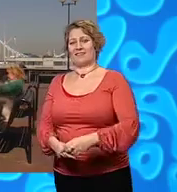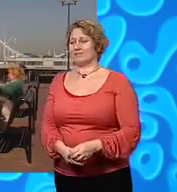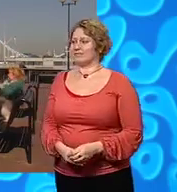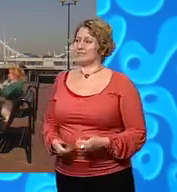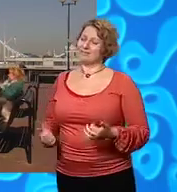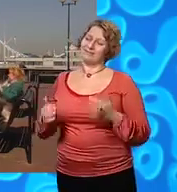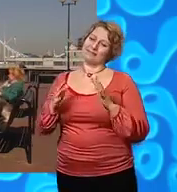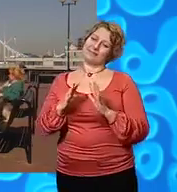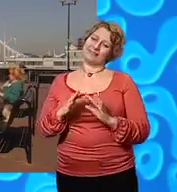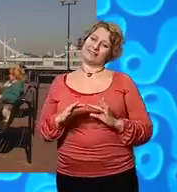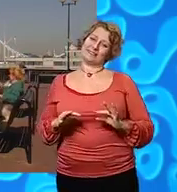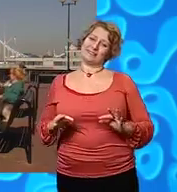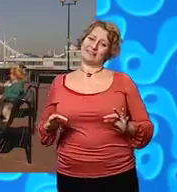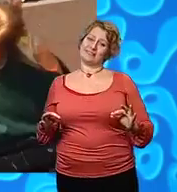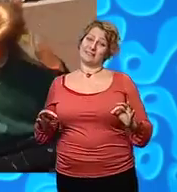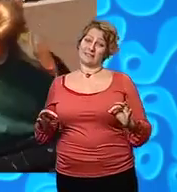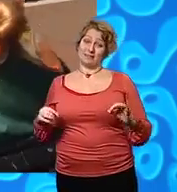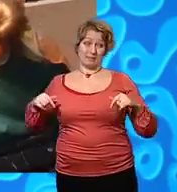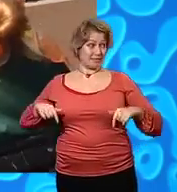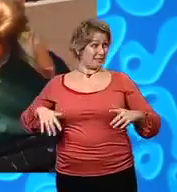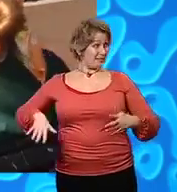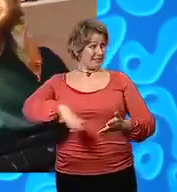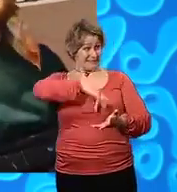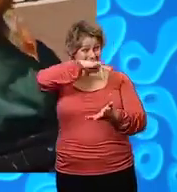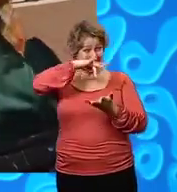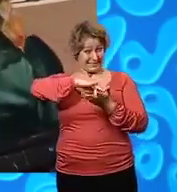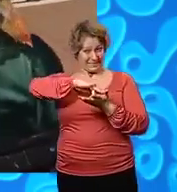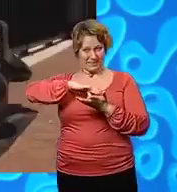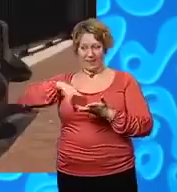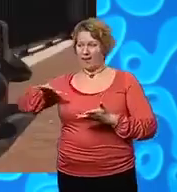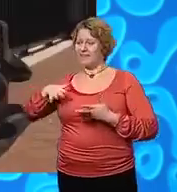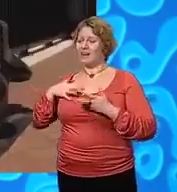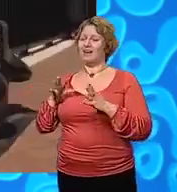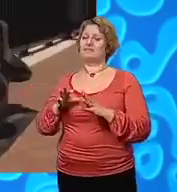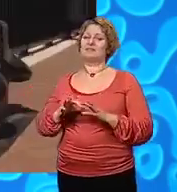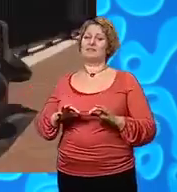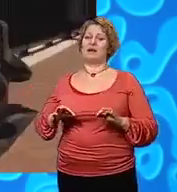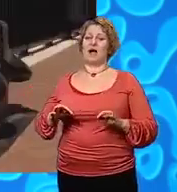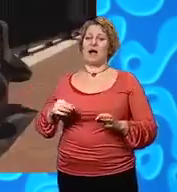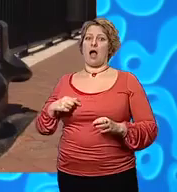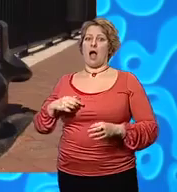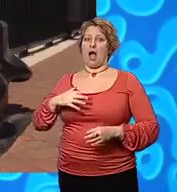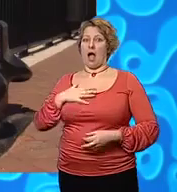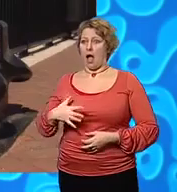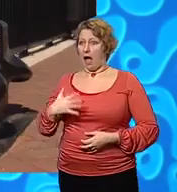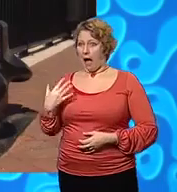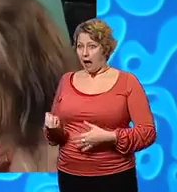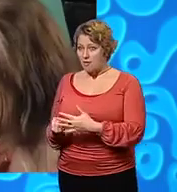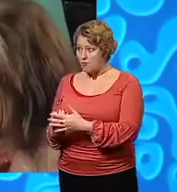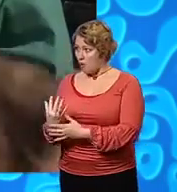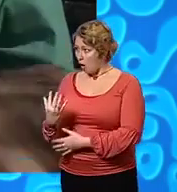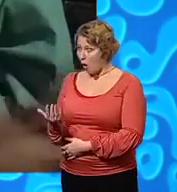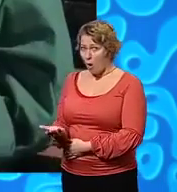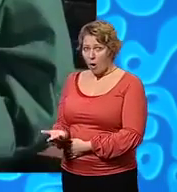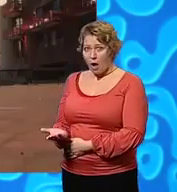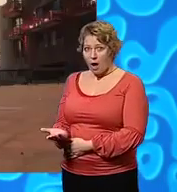It was very peaceful, even though it was in the middle of the city. I was amazed how things managed to grow